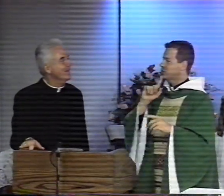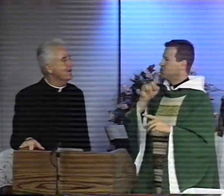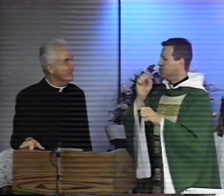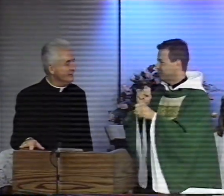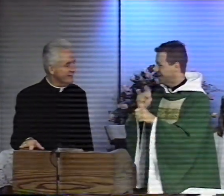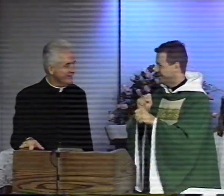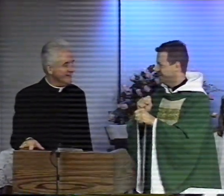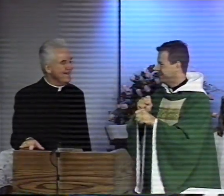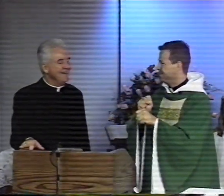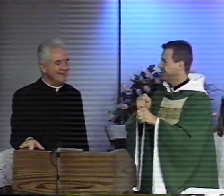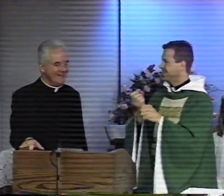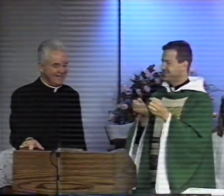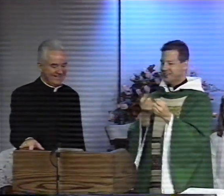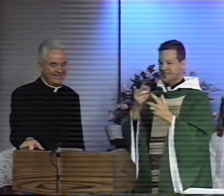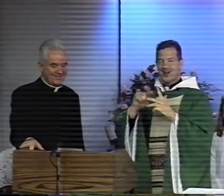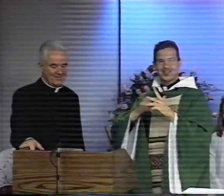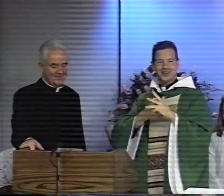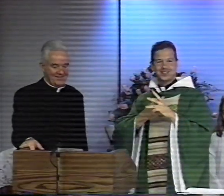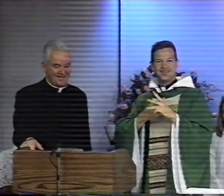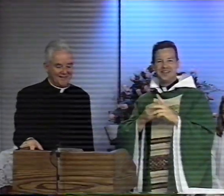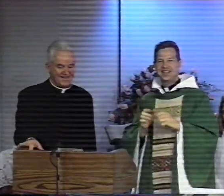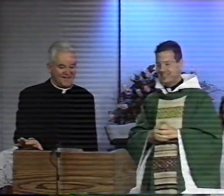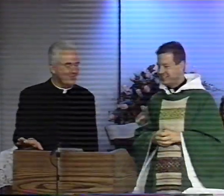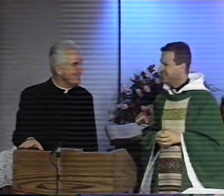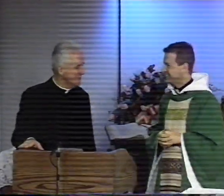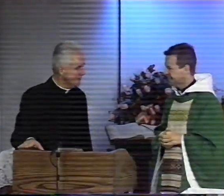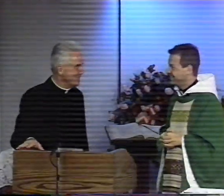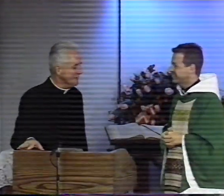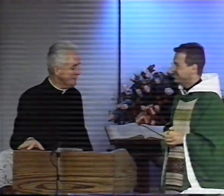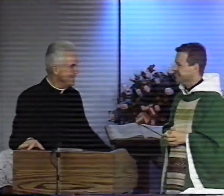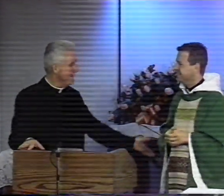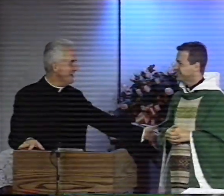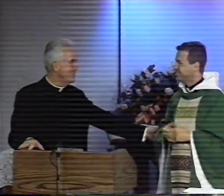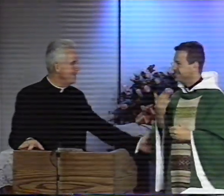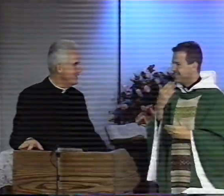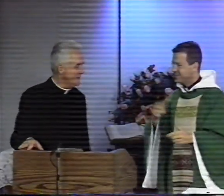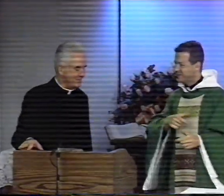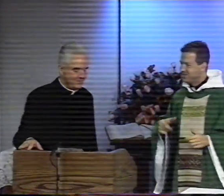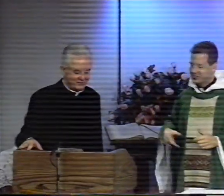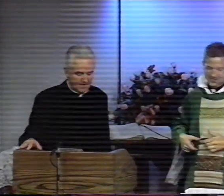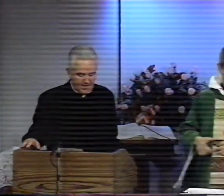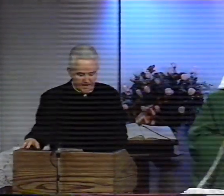true language because it's all of us in the beginning. Beautiful. Thank you, Father. Thank you, Monsignor.